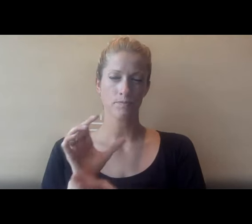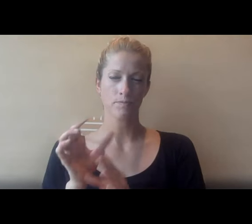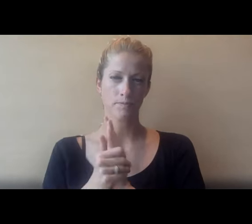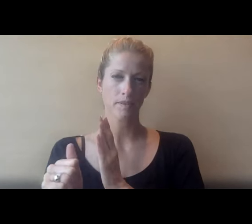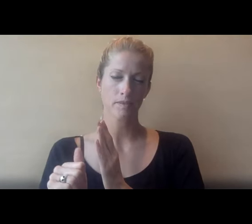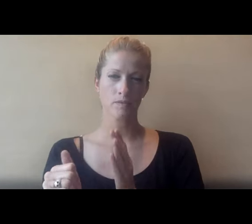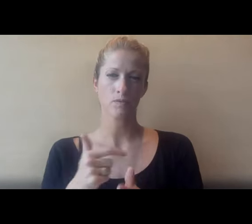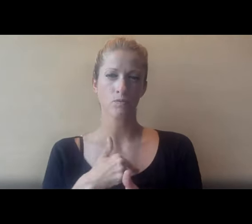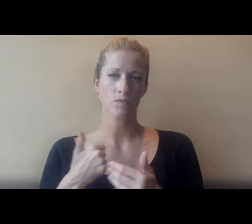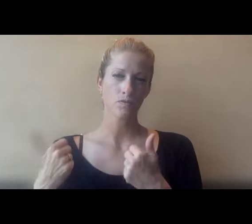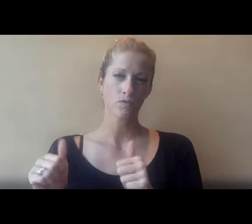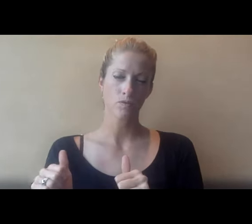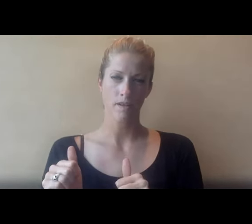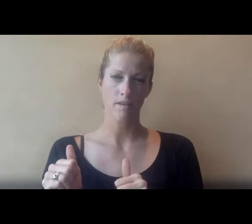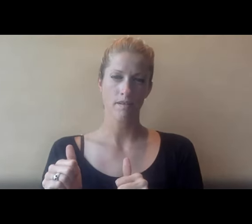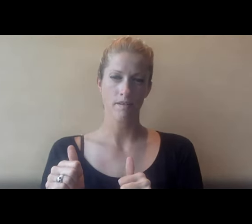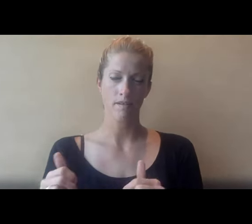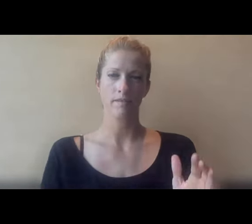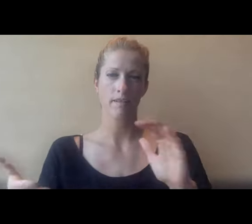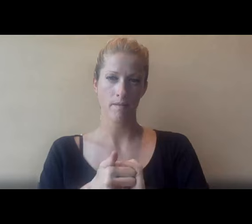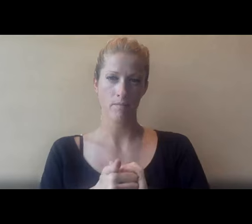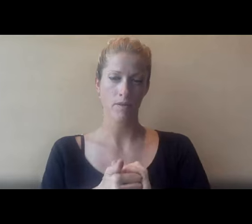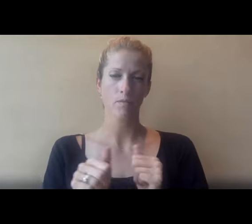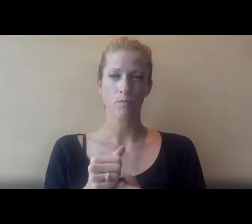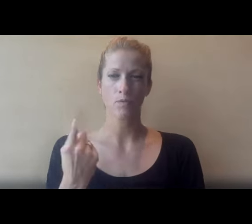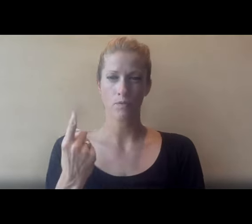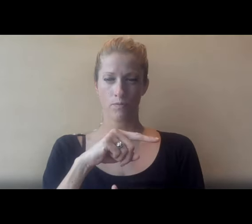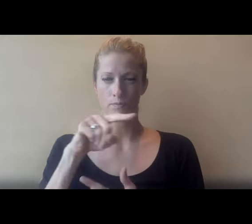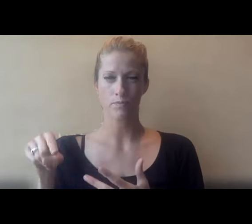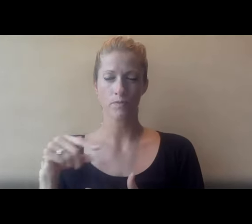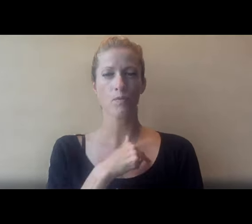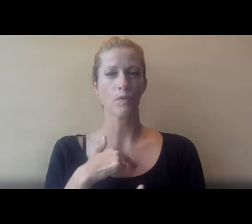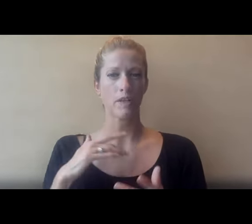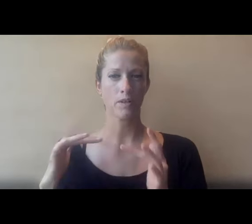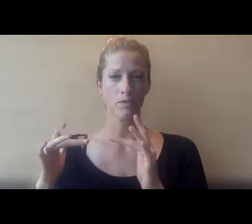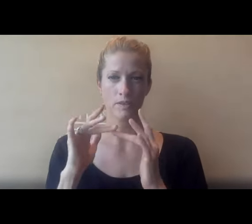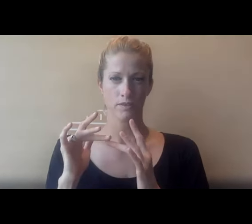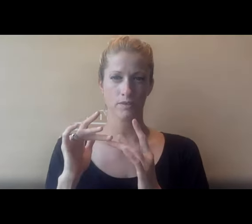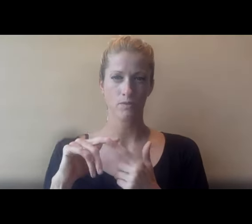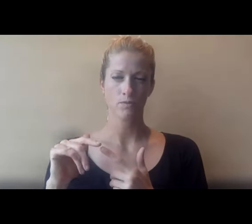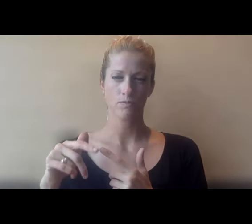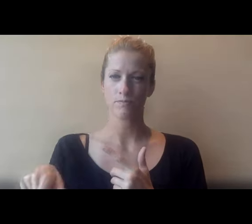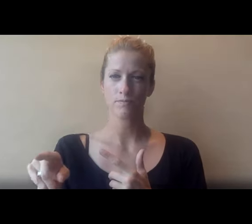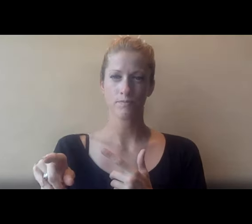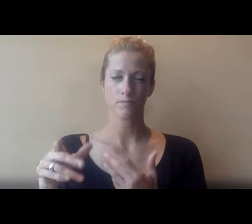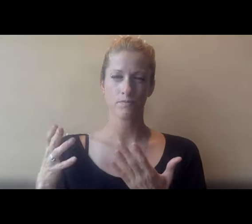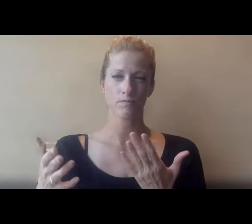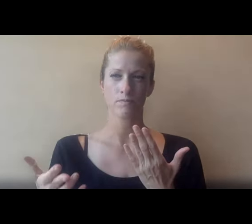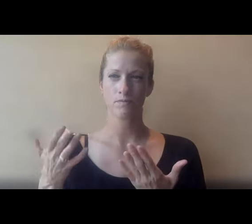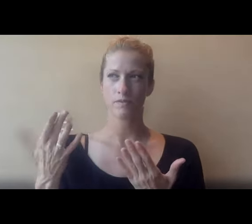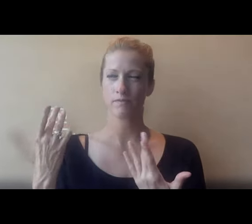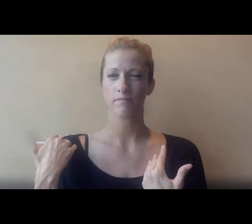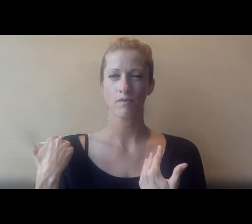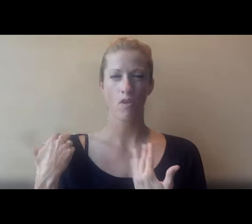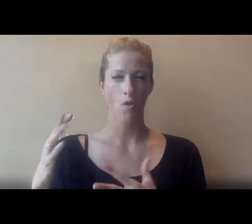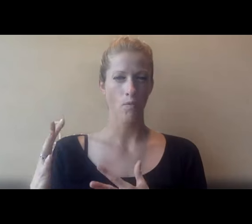and we try to get them to collaborate with one another. We reach out through what has been mentioned.